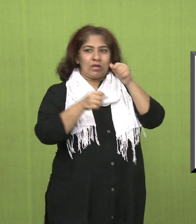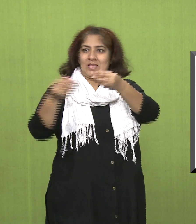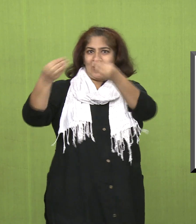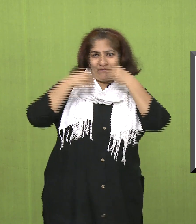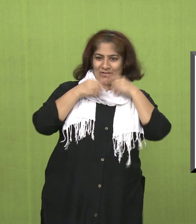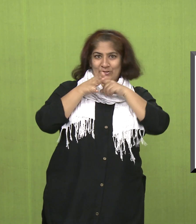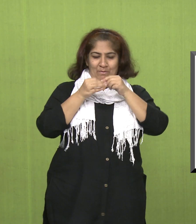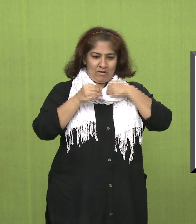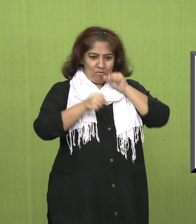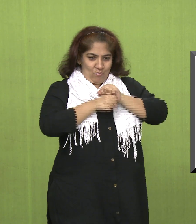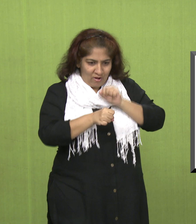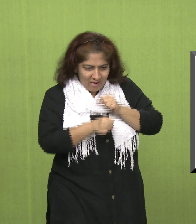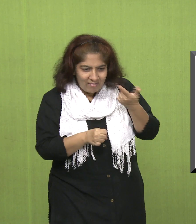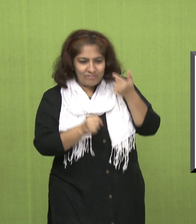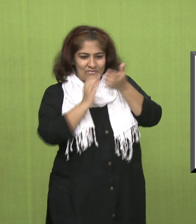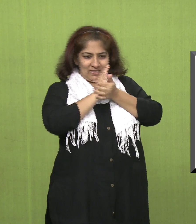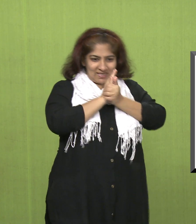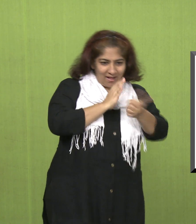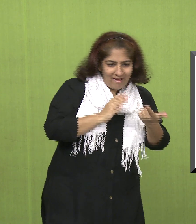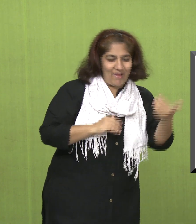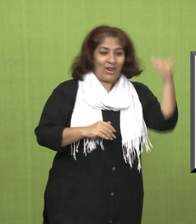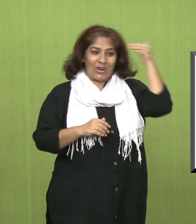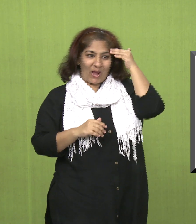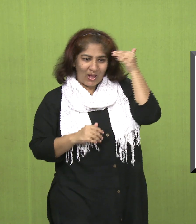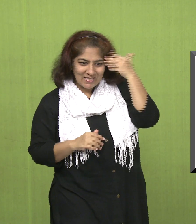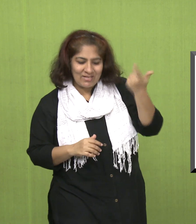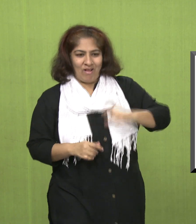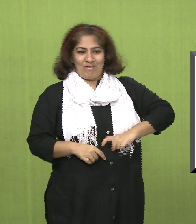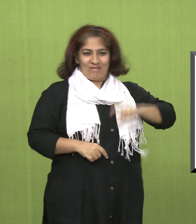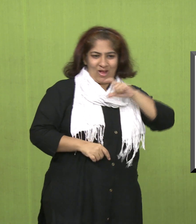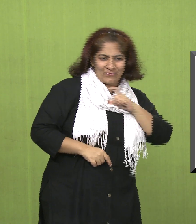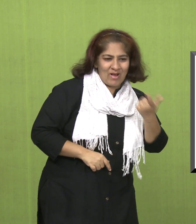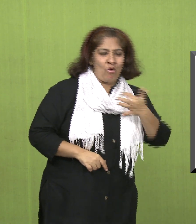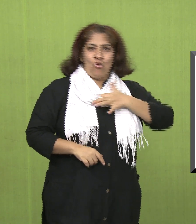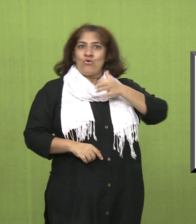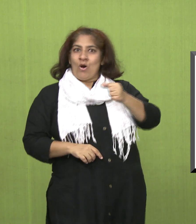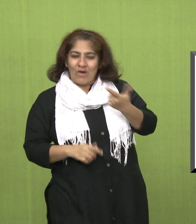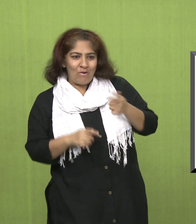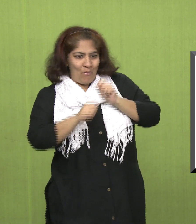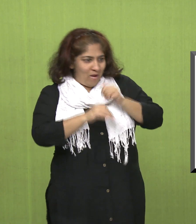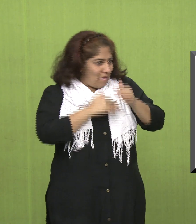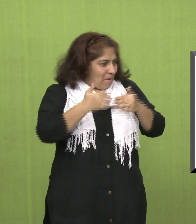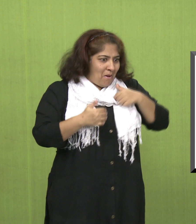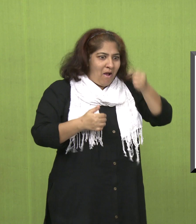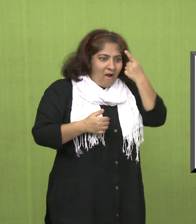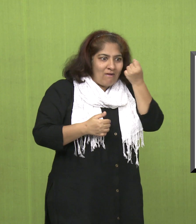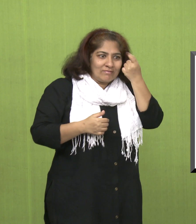company, when work is given to them, they get skill, they get knowledge, they get confidence, good, they